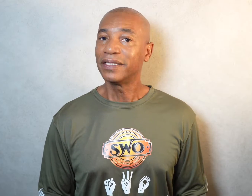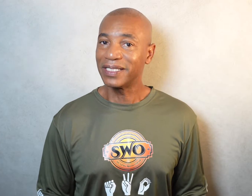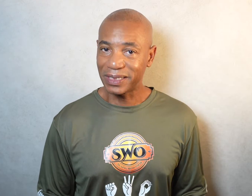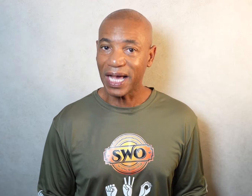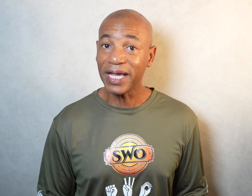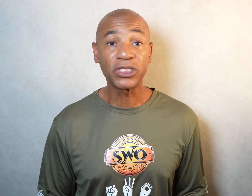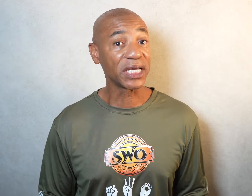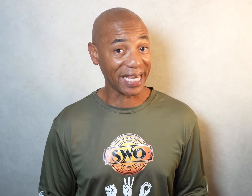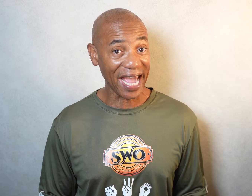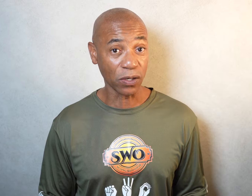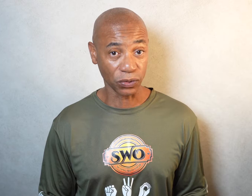The sign to count.